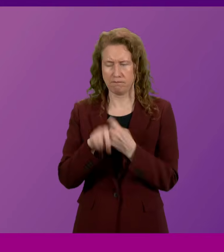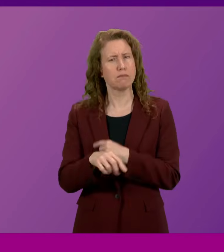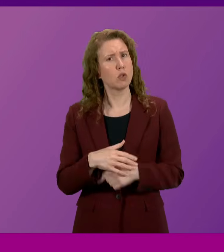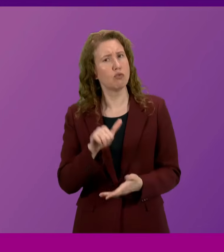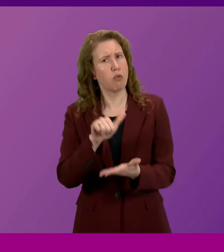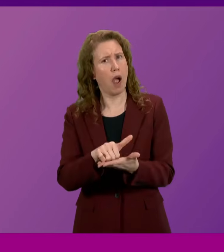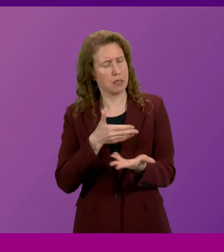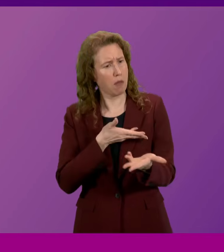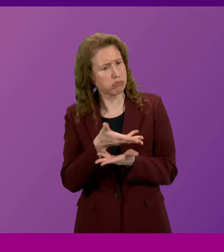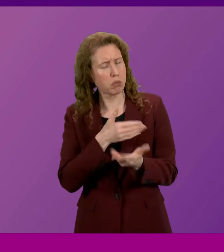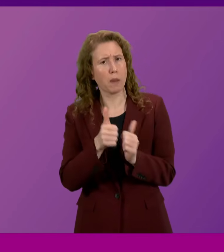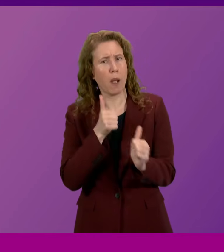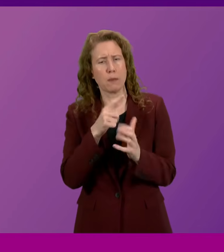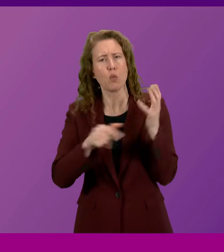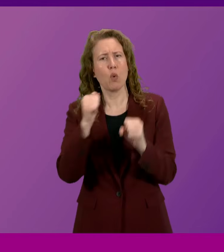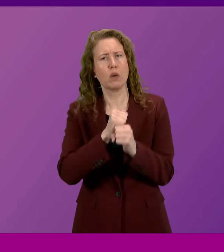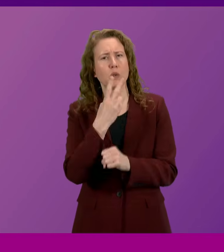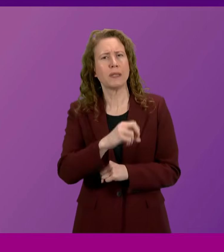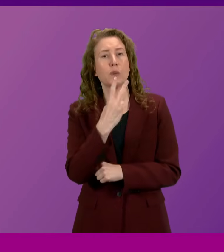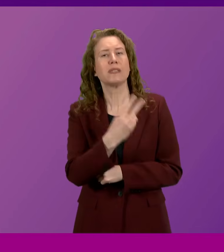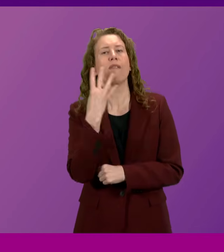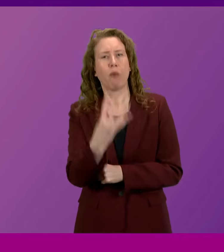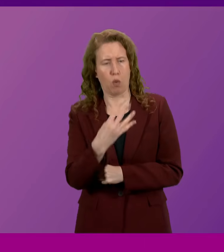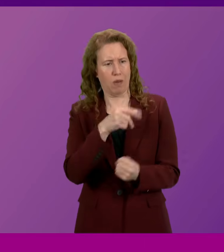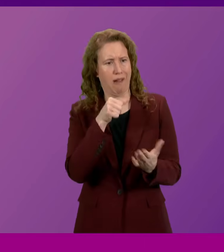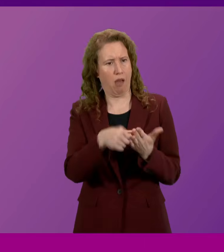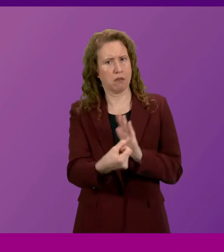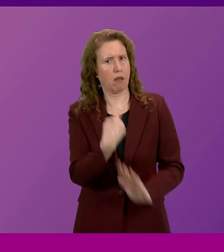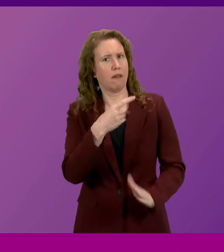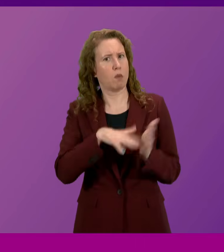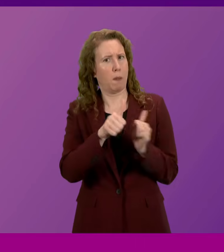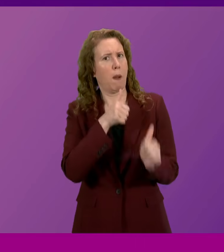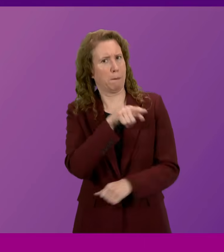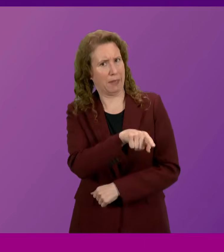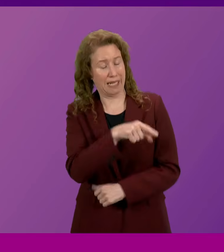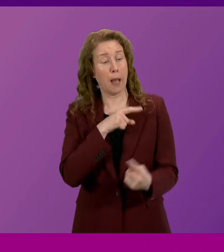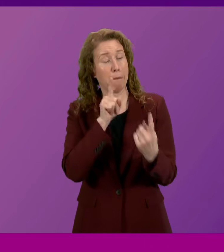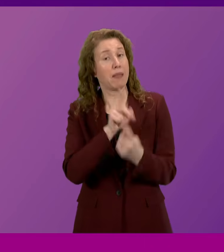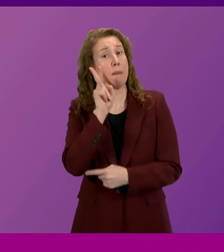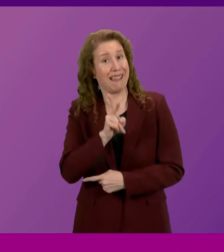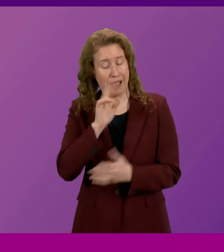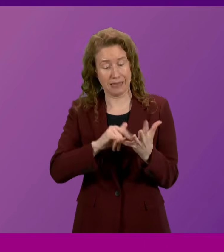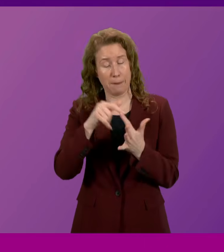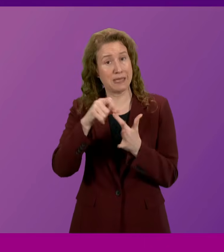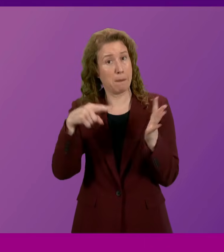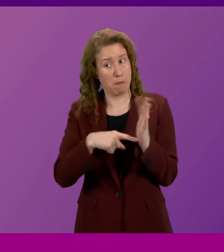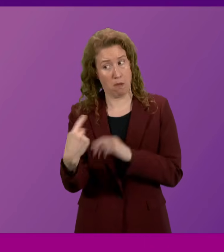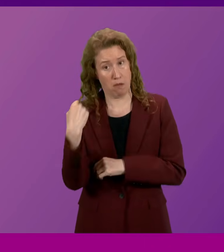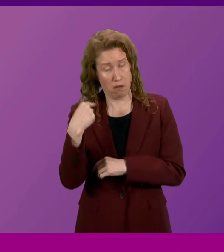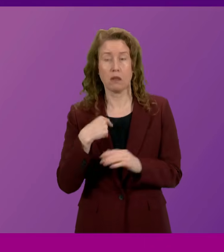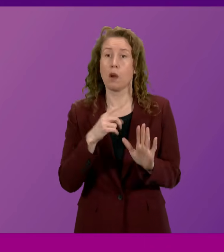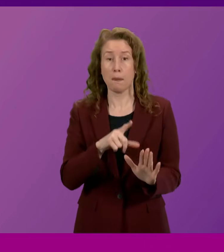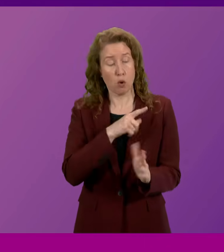with the company in August of 2024 when I received correspondence from the company, and I met them again in September. And as a consequence of